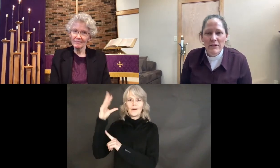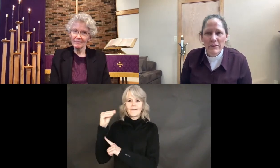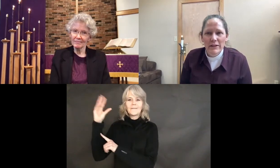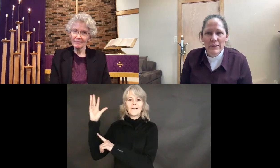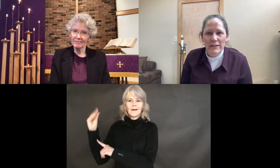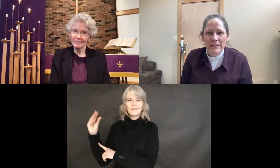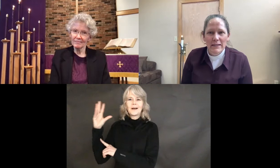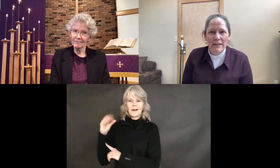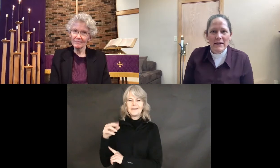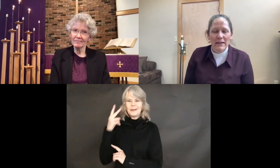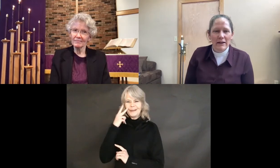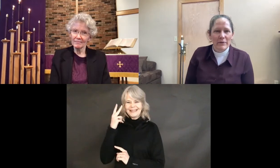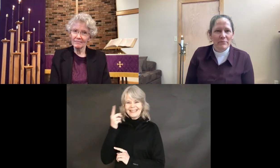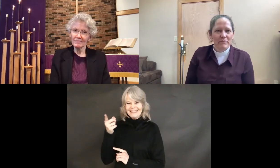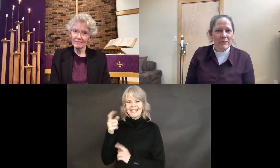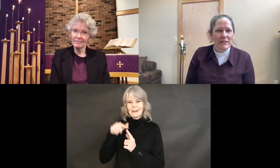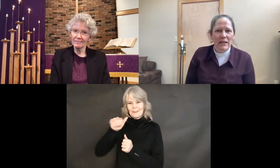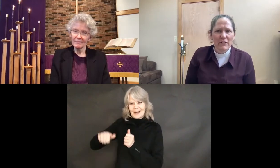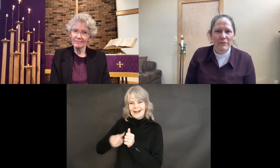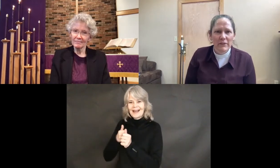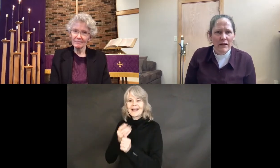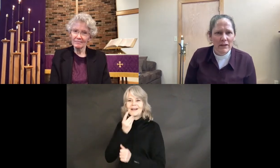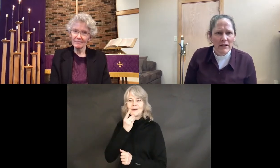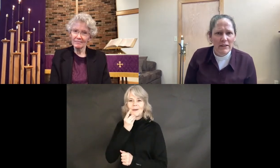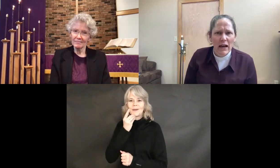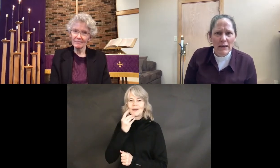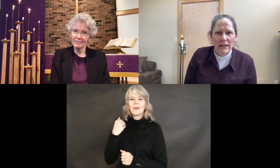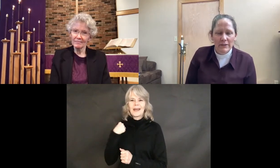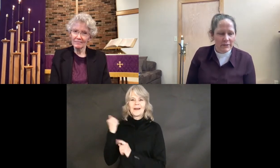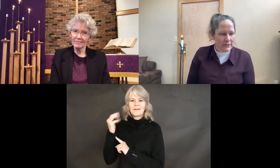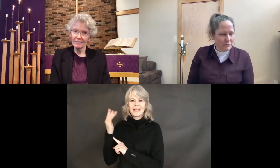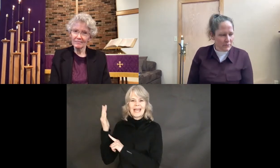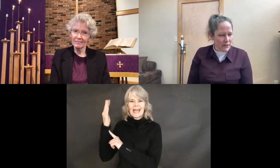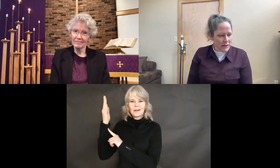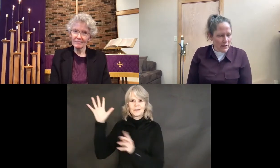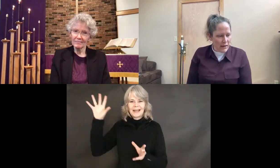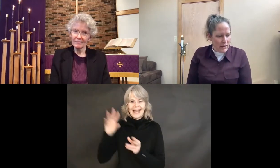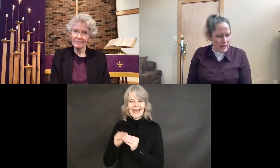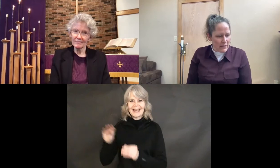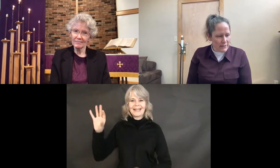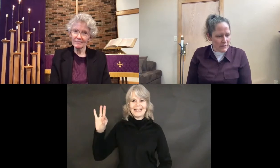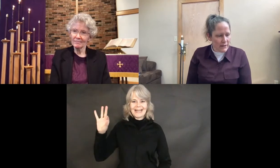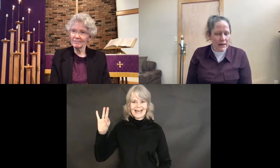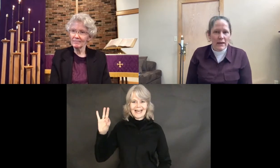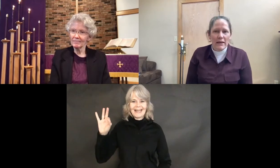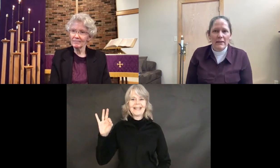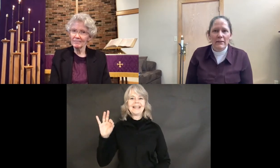there is a set of 9 candles. And in the